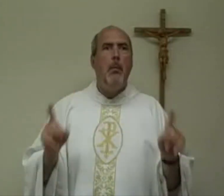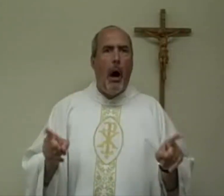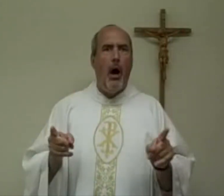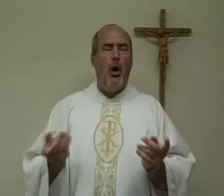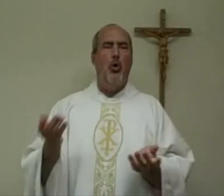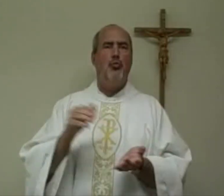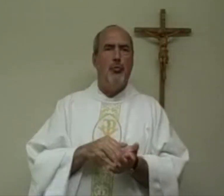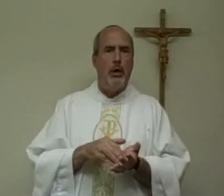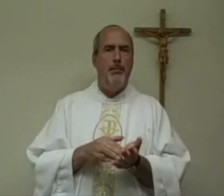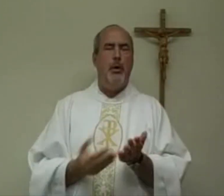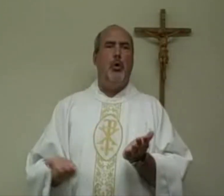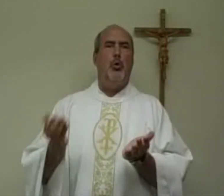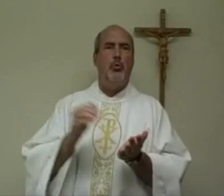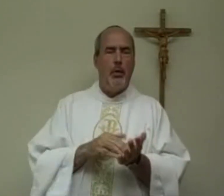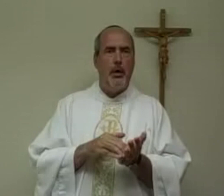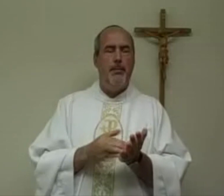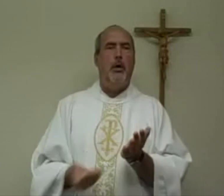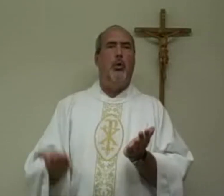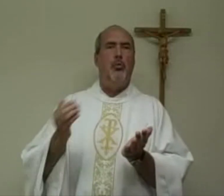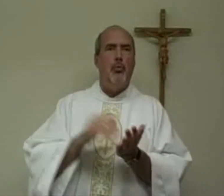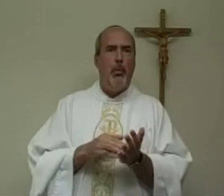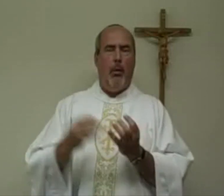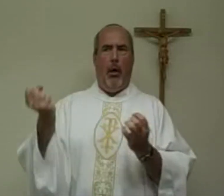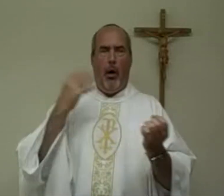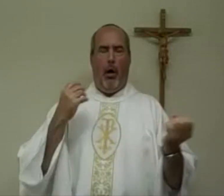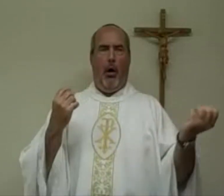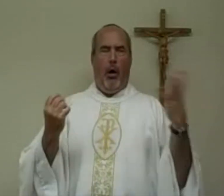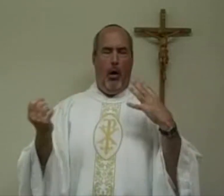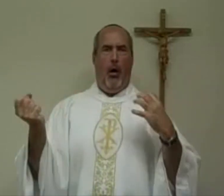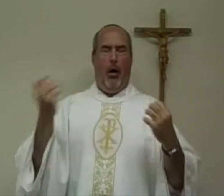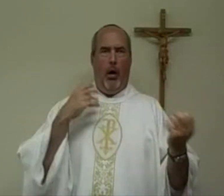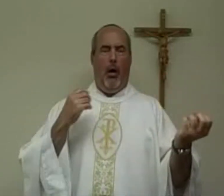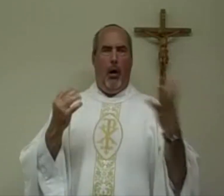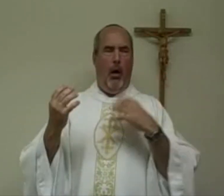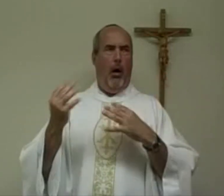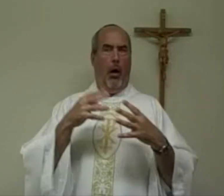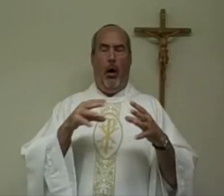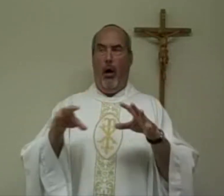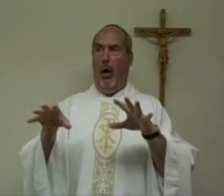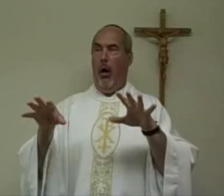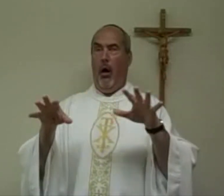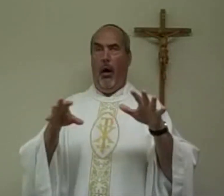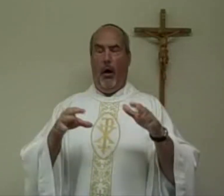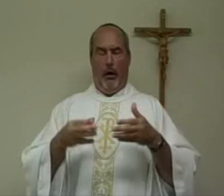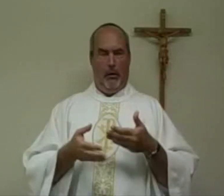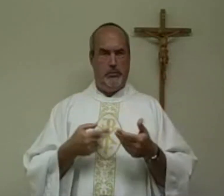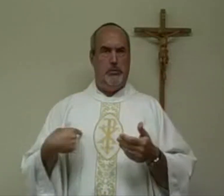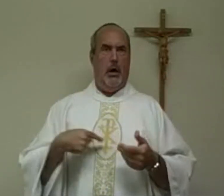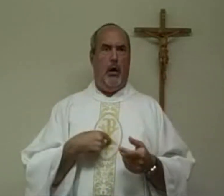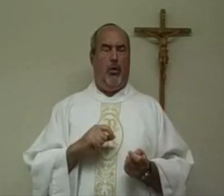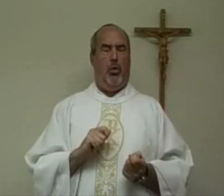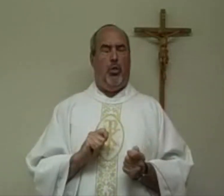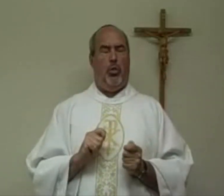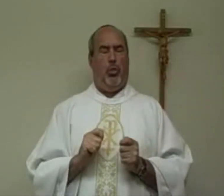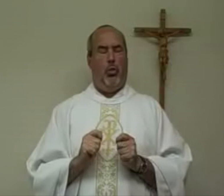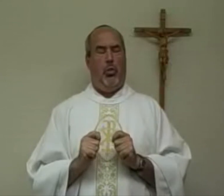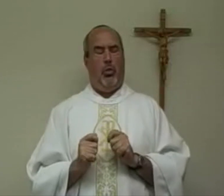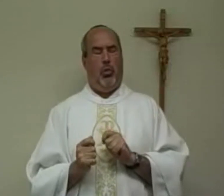well, I'm not going to be like that or do that. But then being inundated with all of those negative examples again and